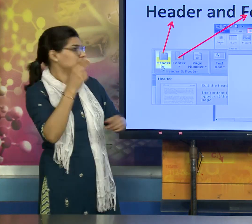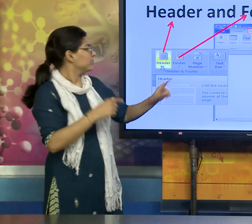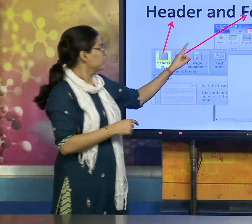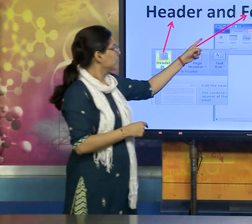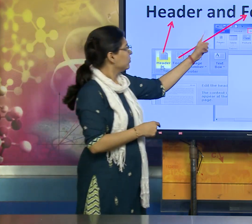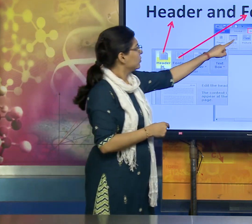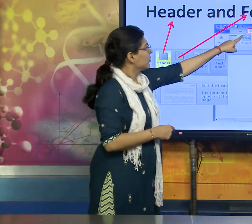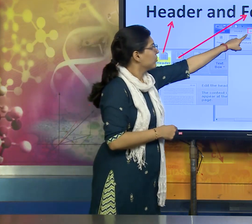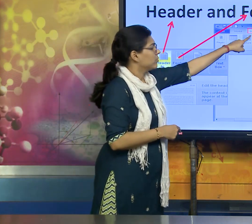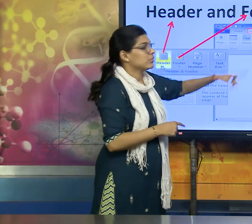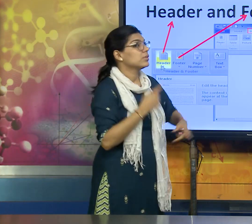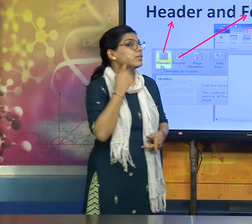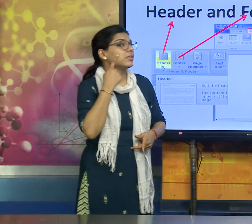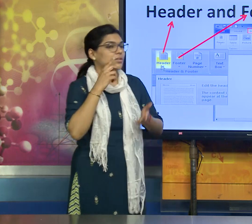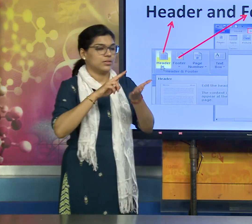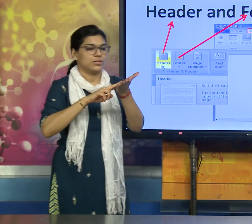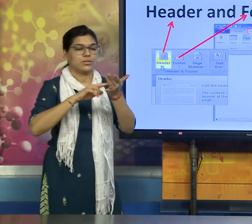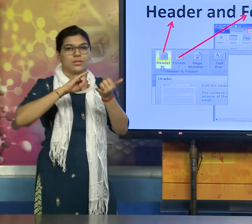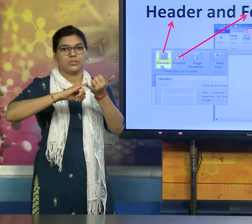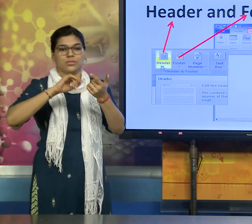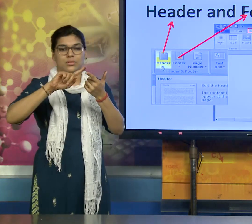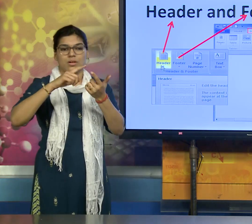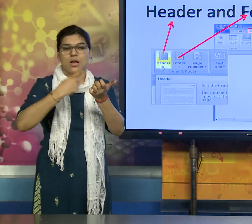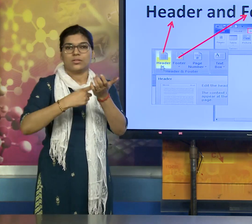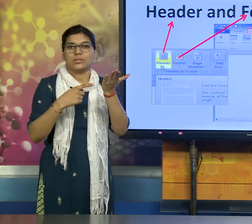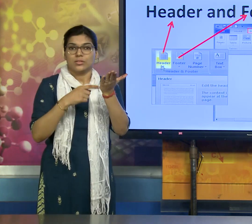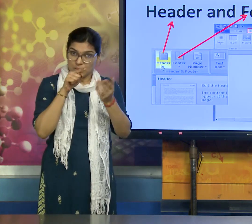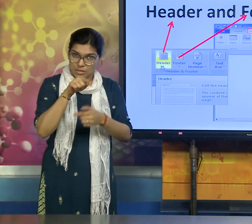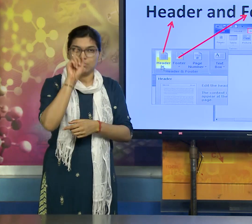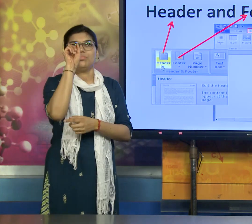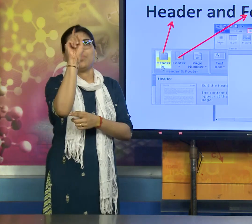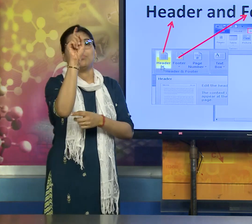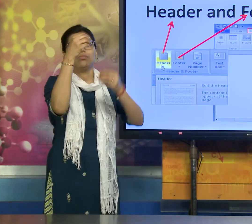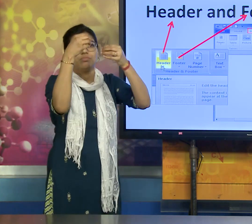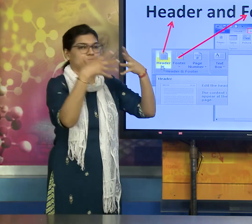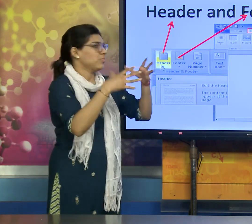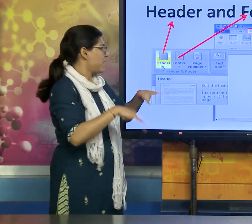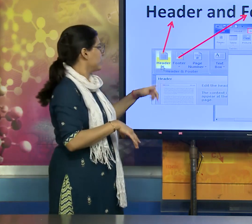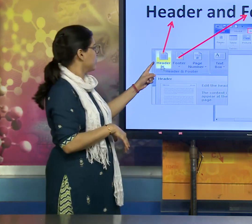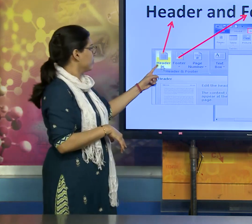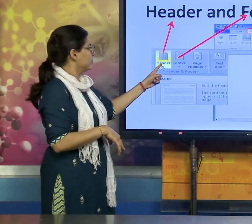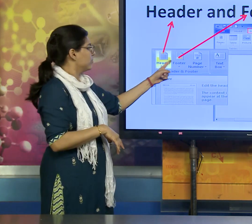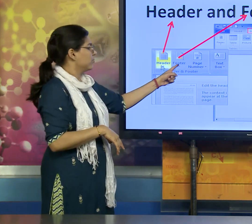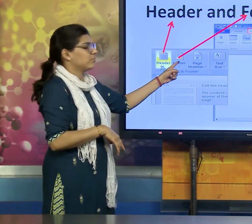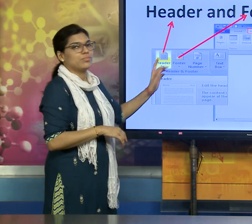When you open the Word, you will see a second tab, that is